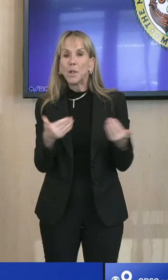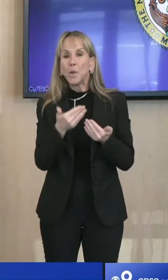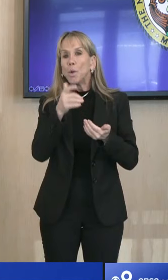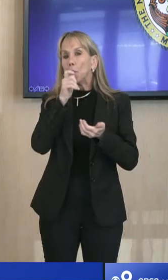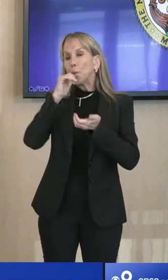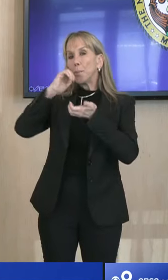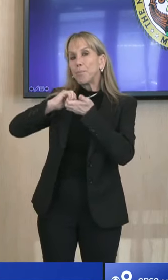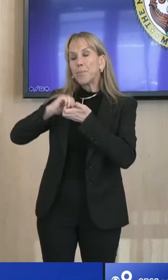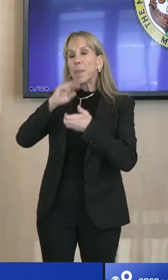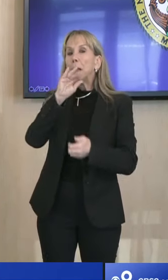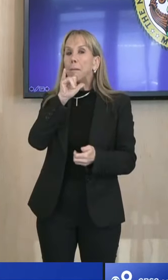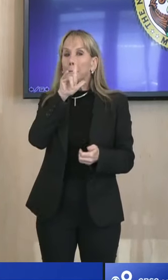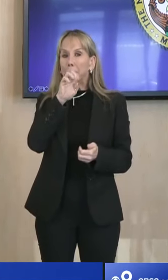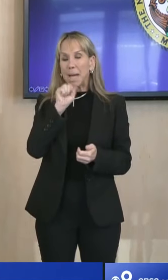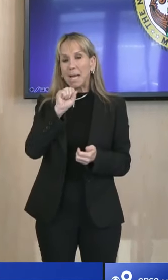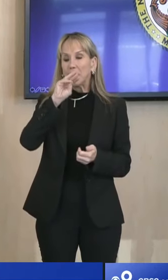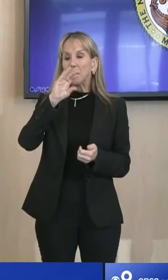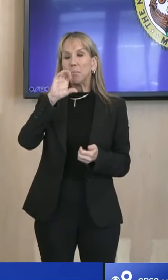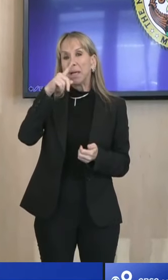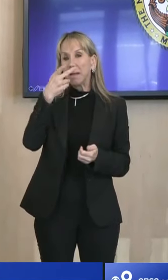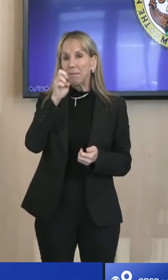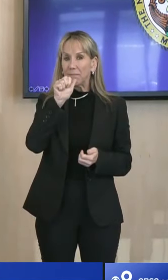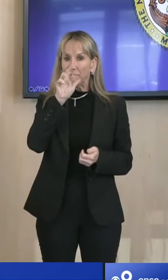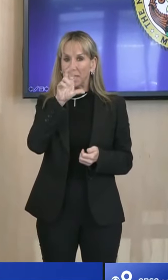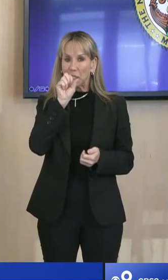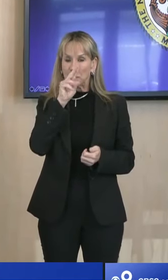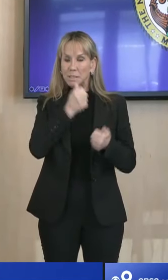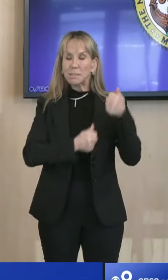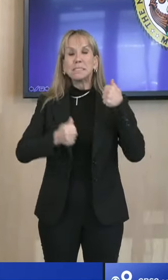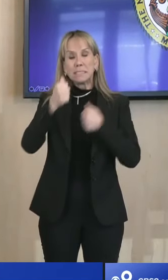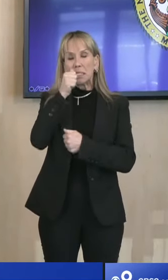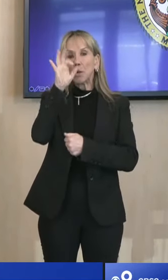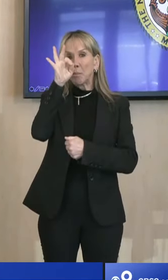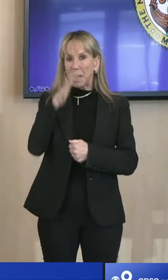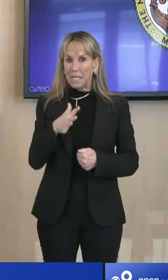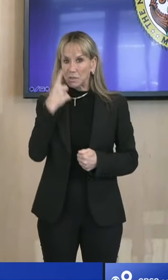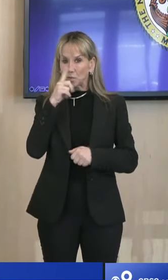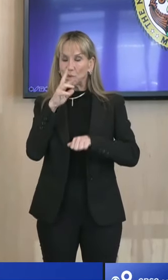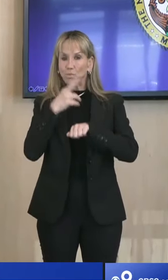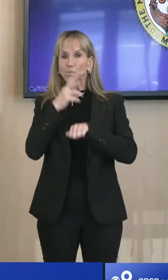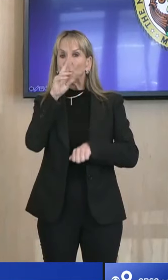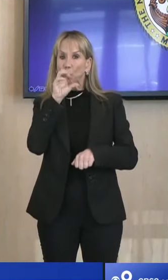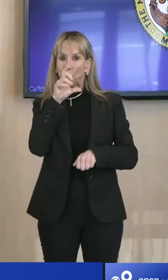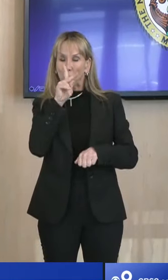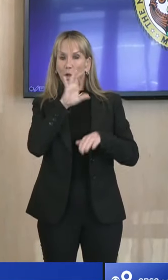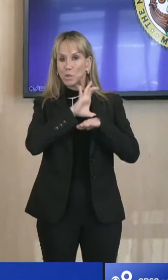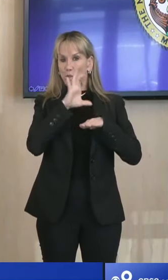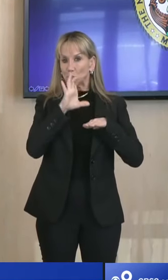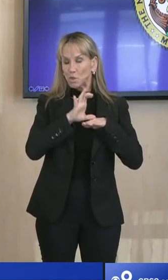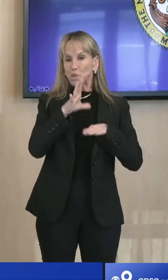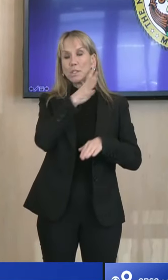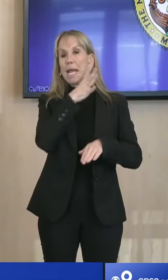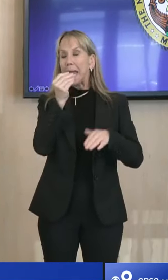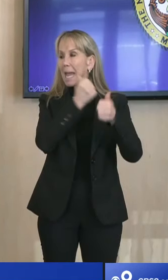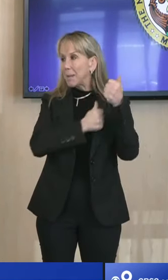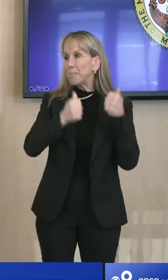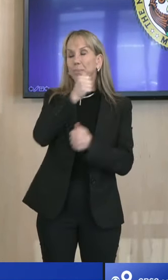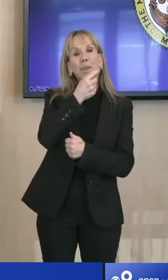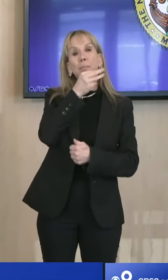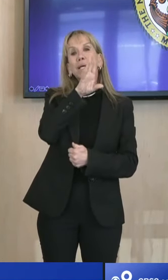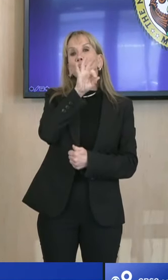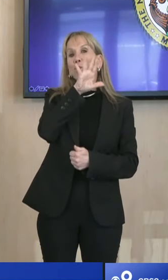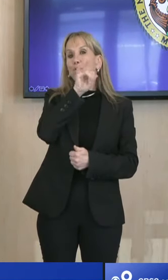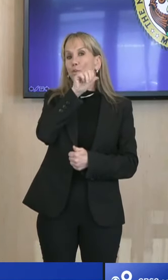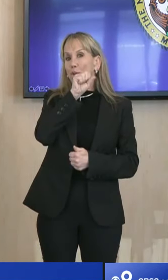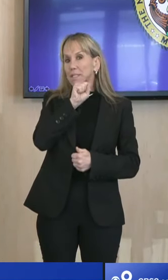includes Miles McPherson, the Senior Pastor of the Rock Church, and Steve Jennings, the Senior Vice President and Executive Director of